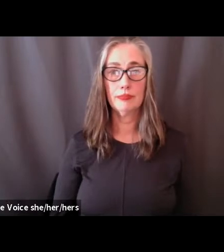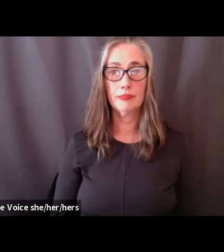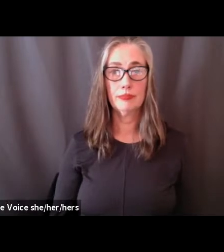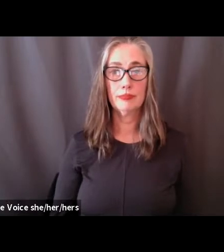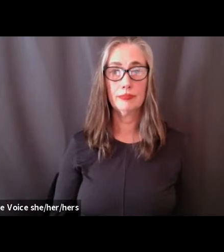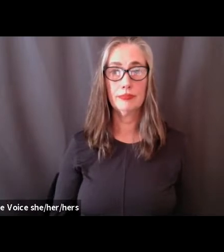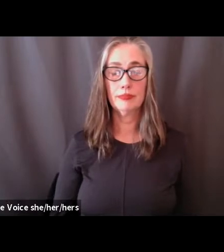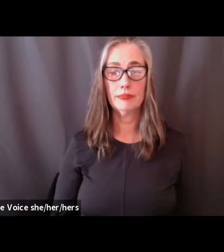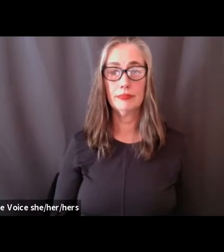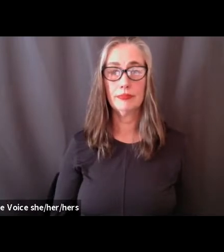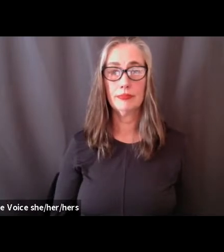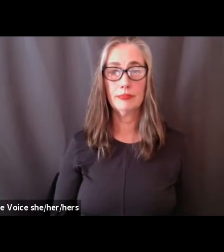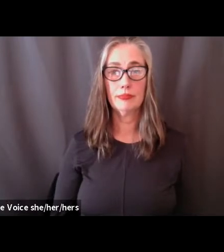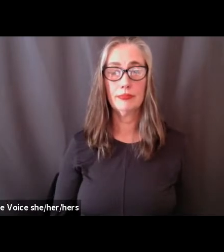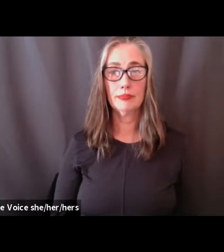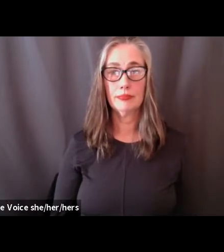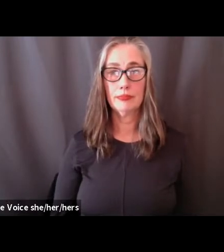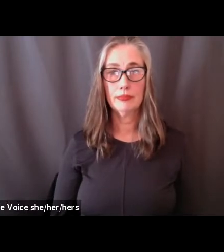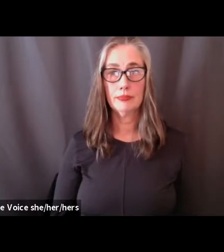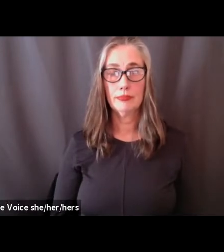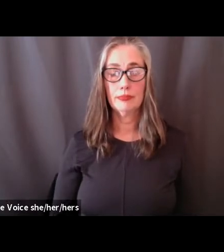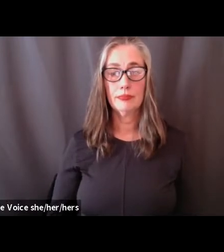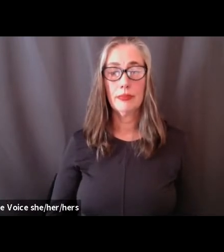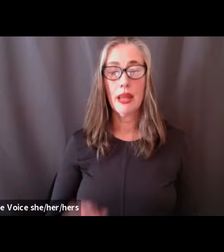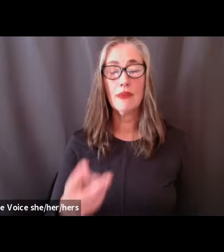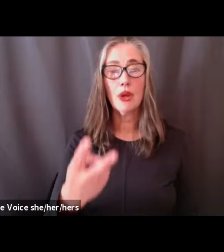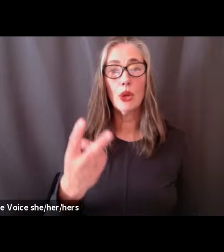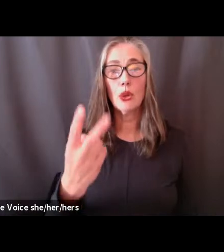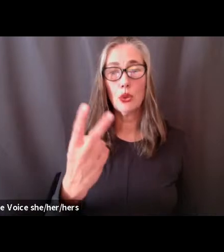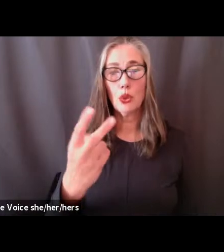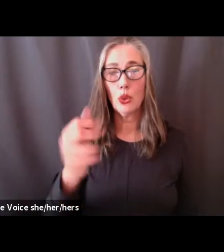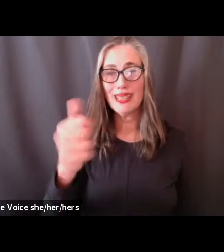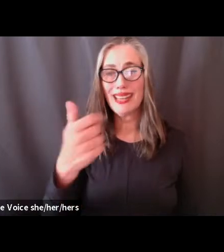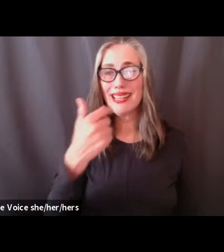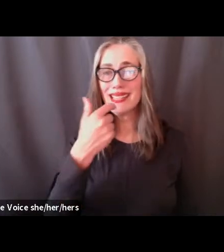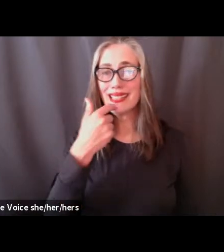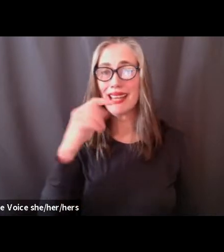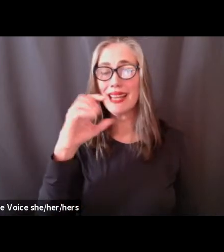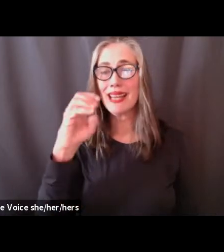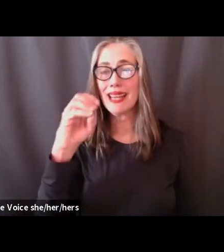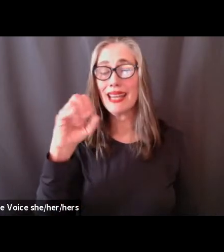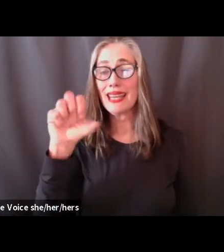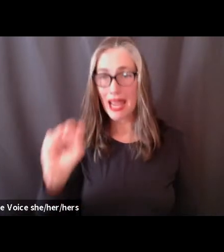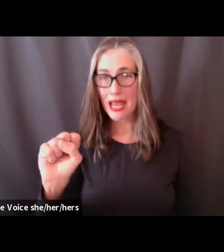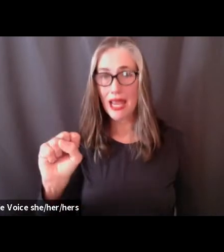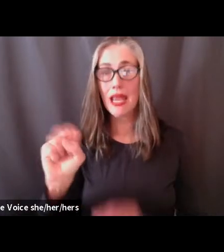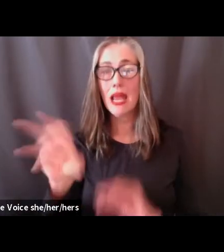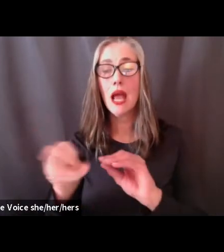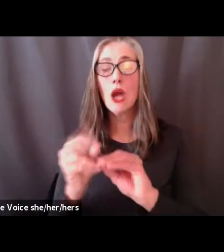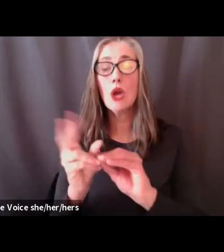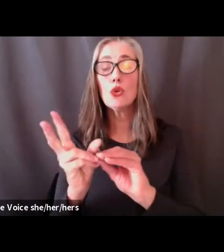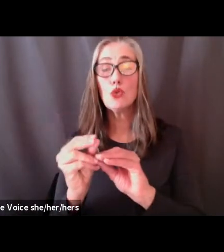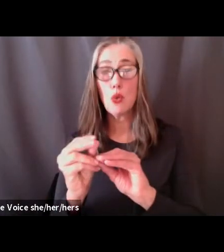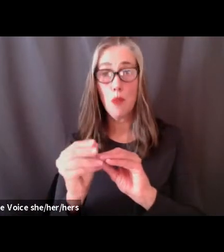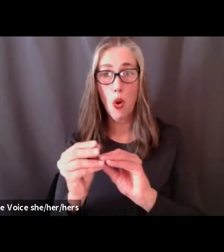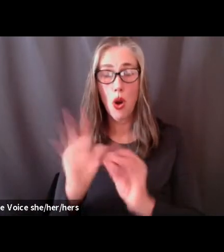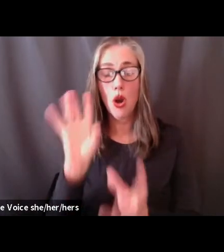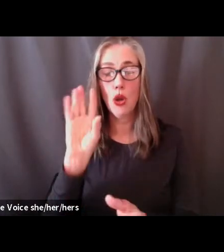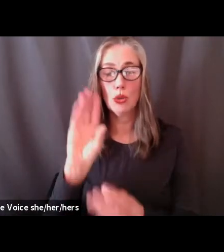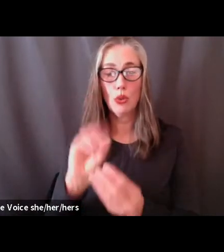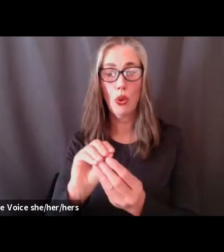Okay, so we have 210 yay on the poll, and then 2 plus 2 more, which will be a total of